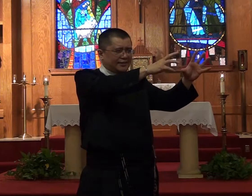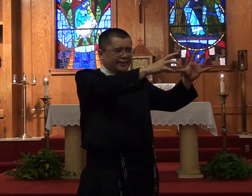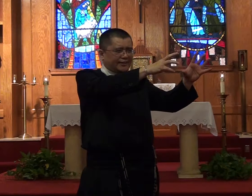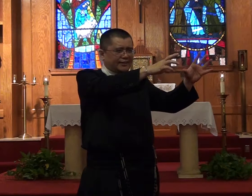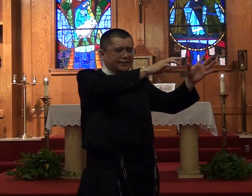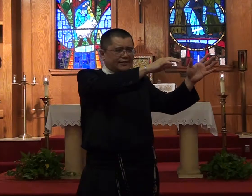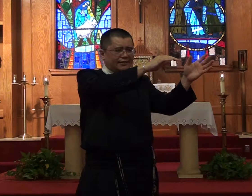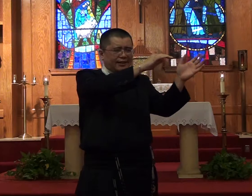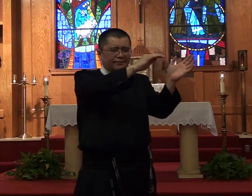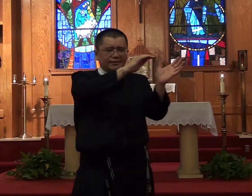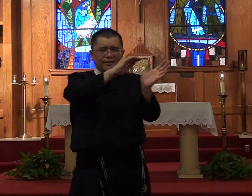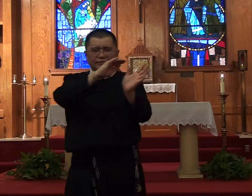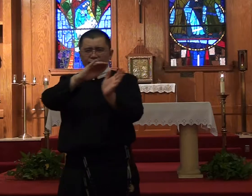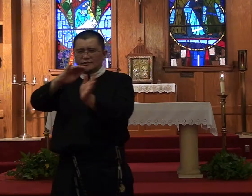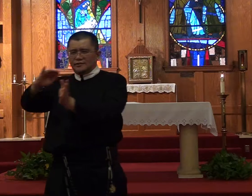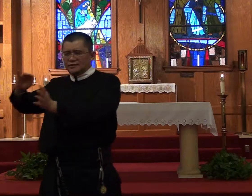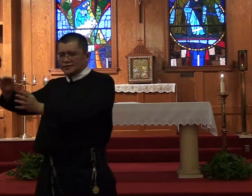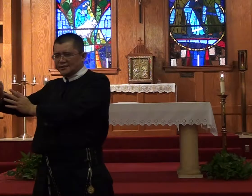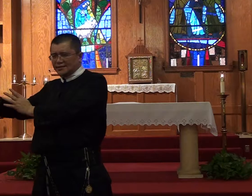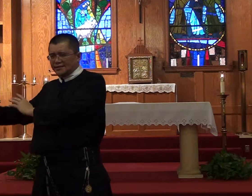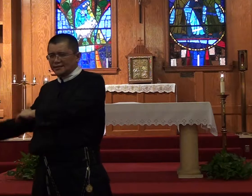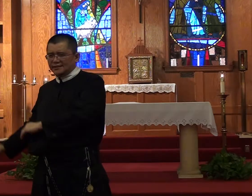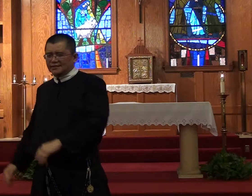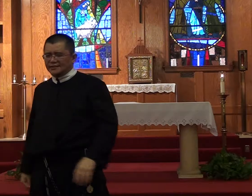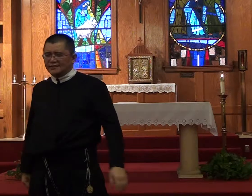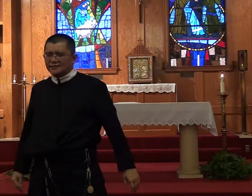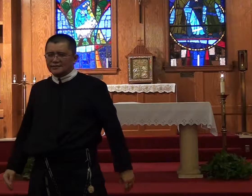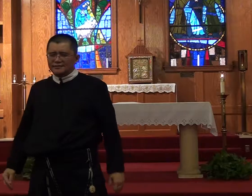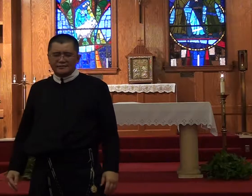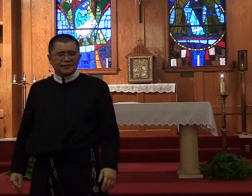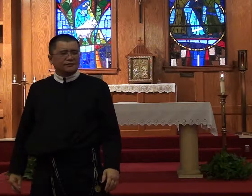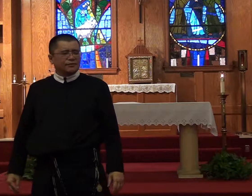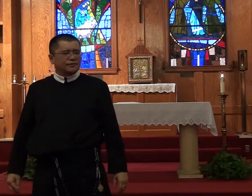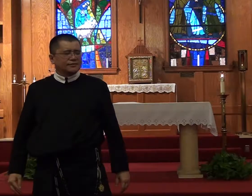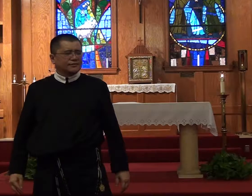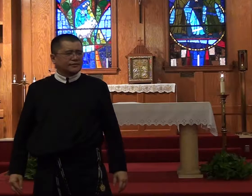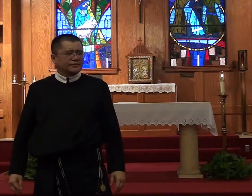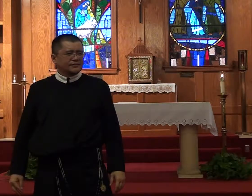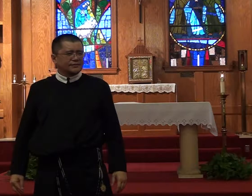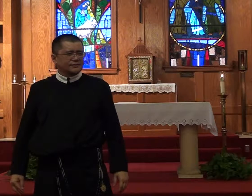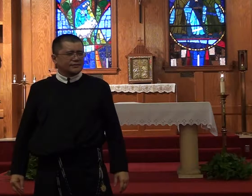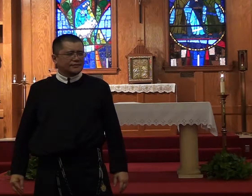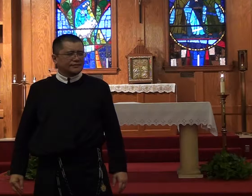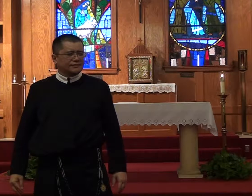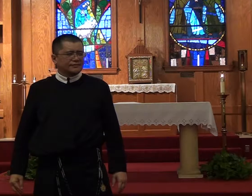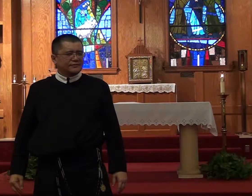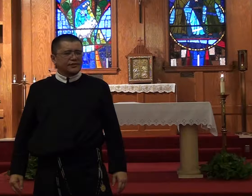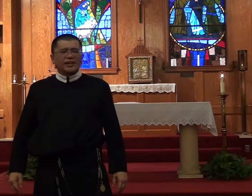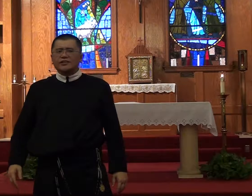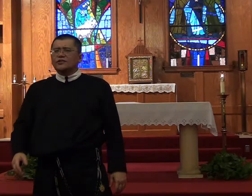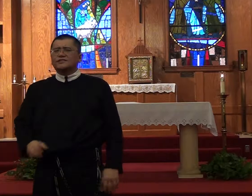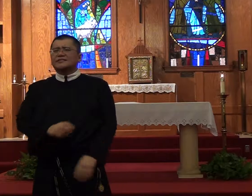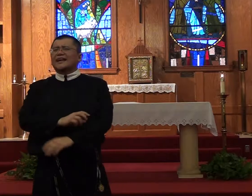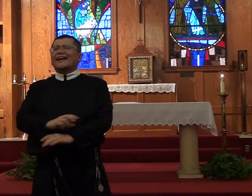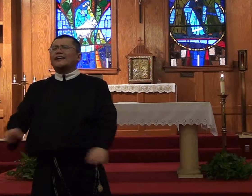there, and breathe out mercy. It's simple. You can use this